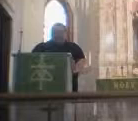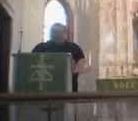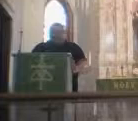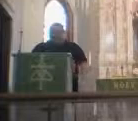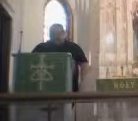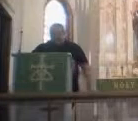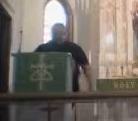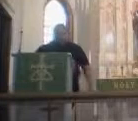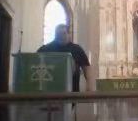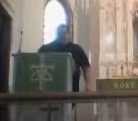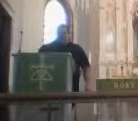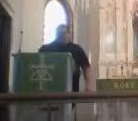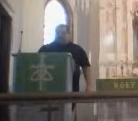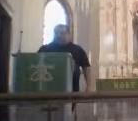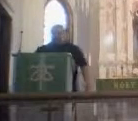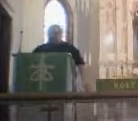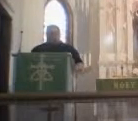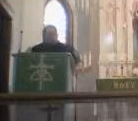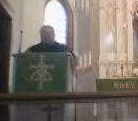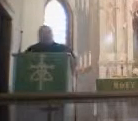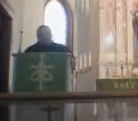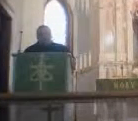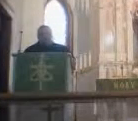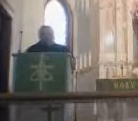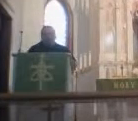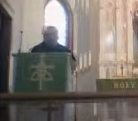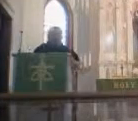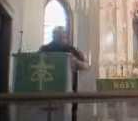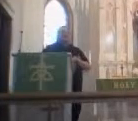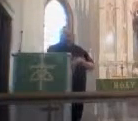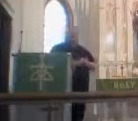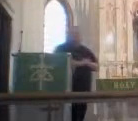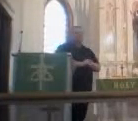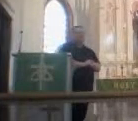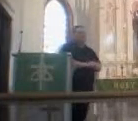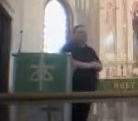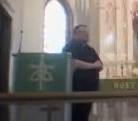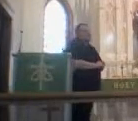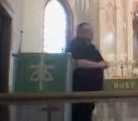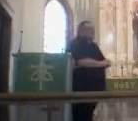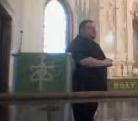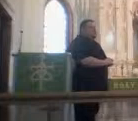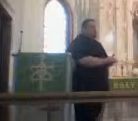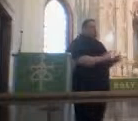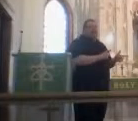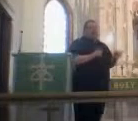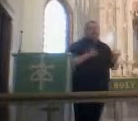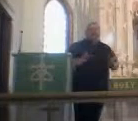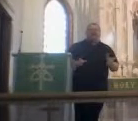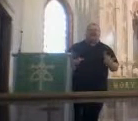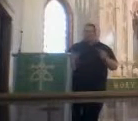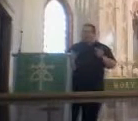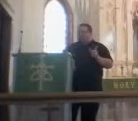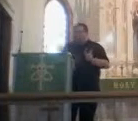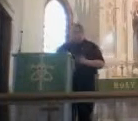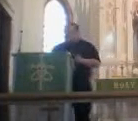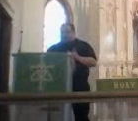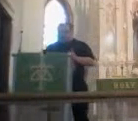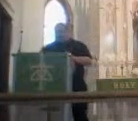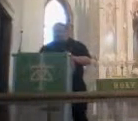God had a task for Elijah that would give him a renewed sense of purpose. God has a task for each and every